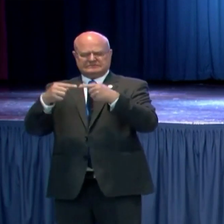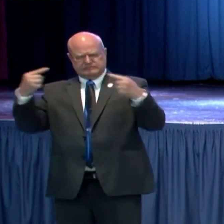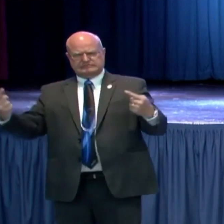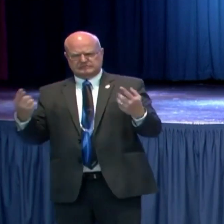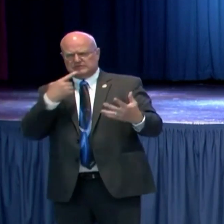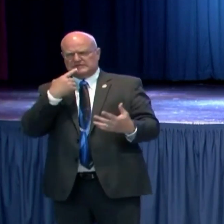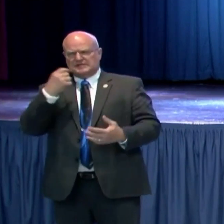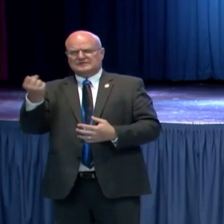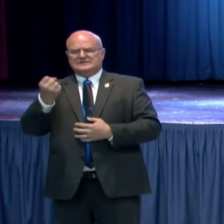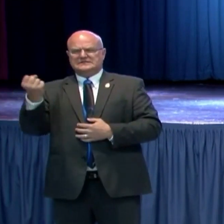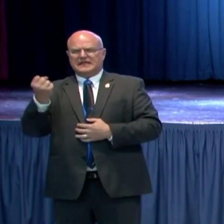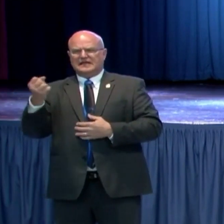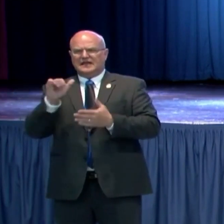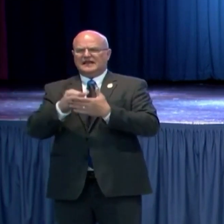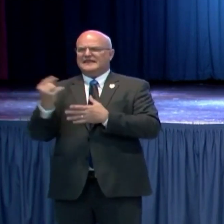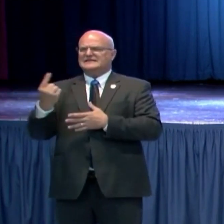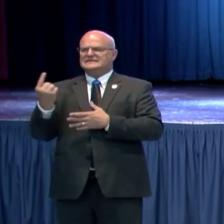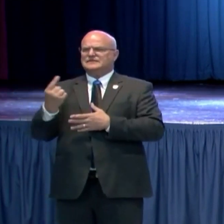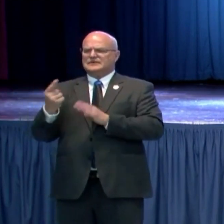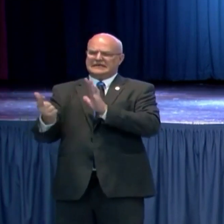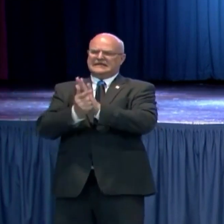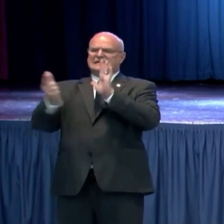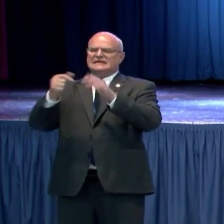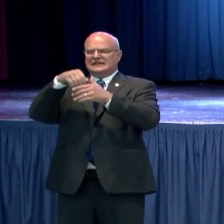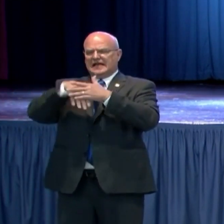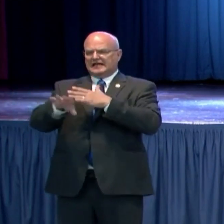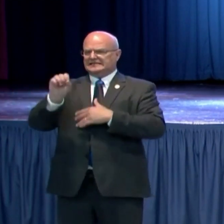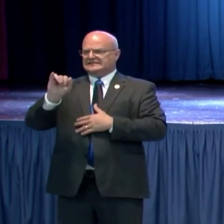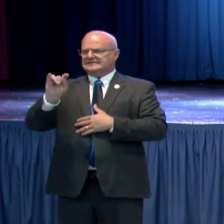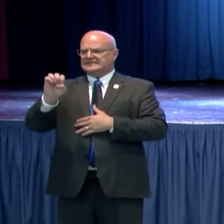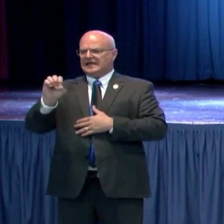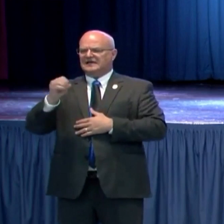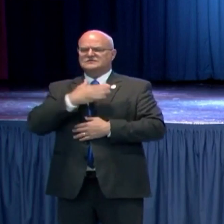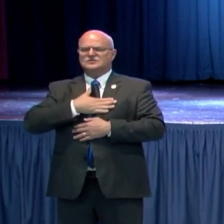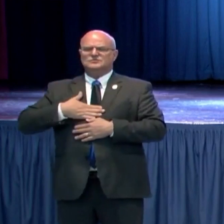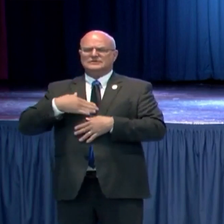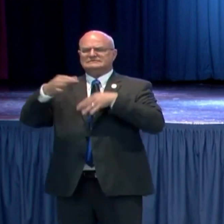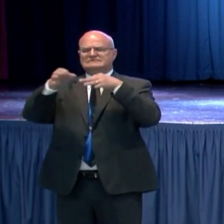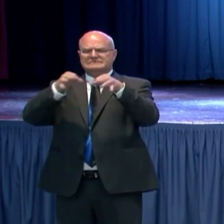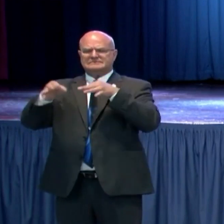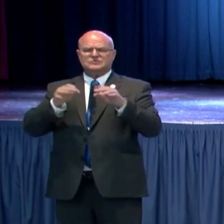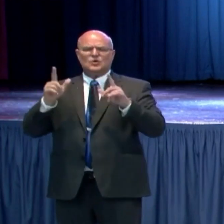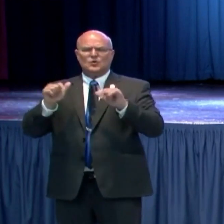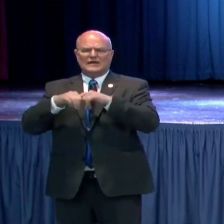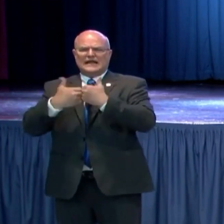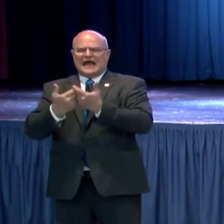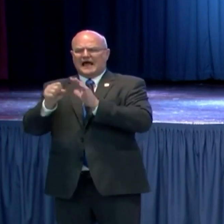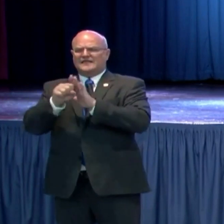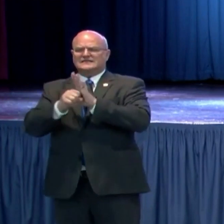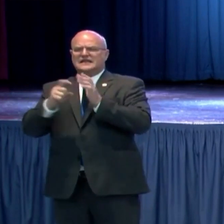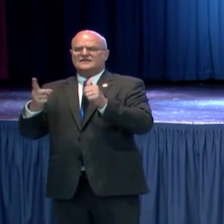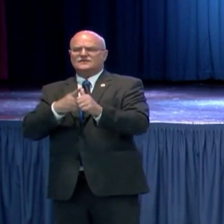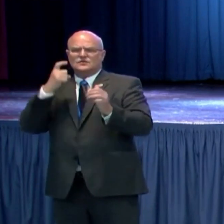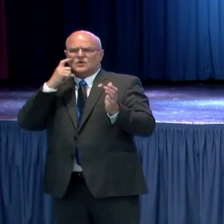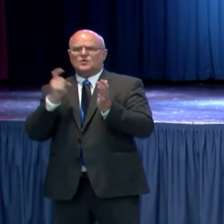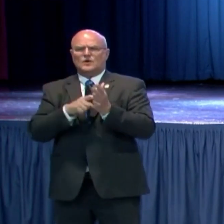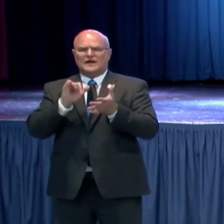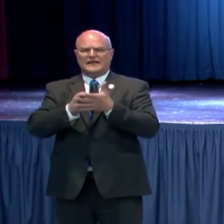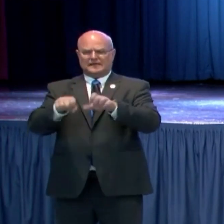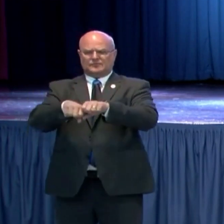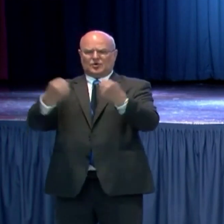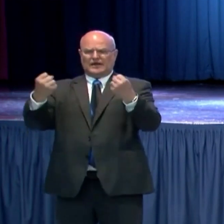said on Saturday, and that somebody illegally accessed the site. So could you explain just when and how the state first became aware of that